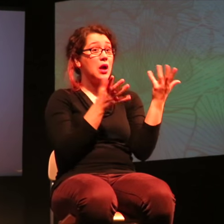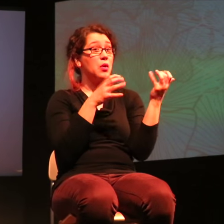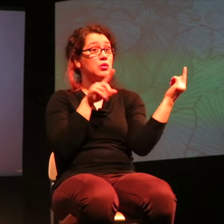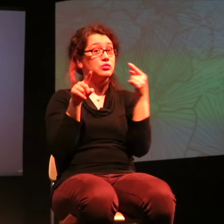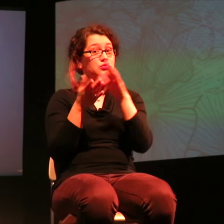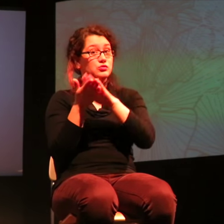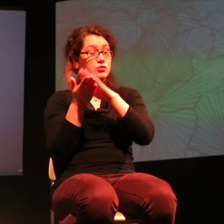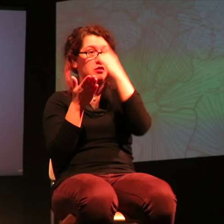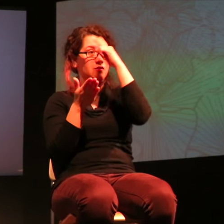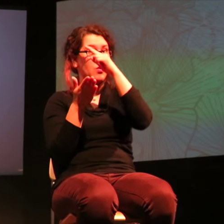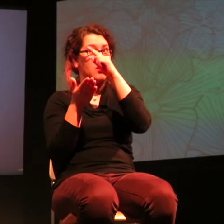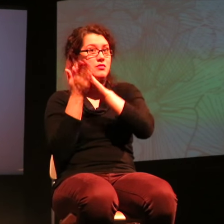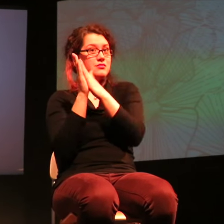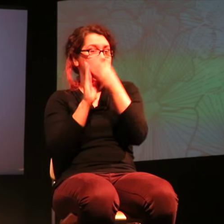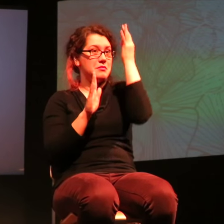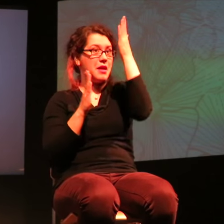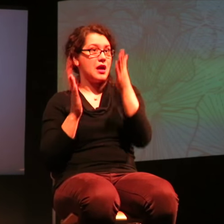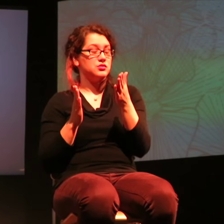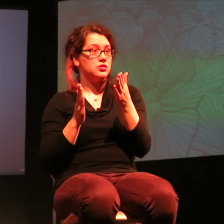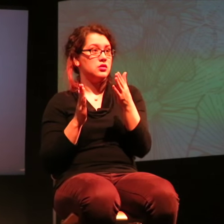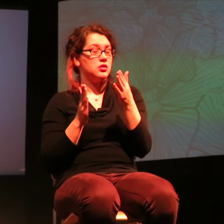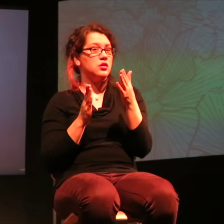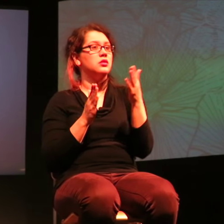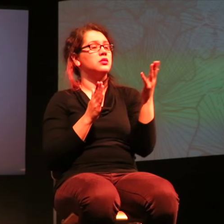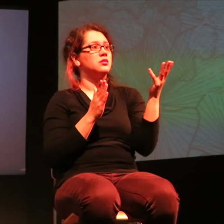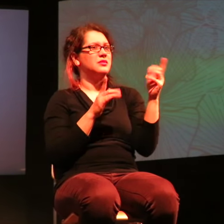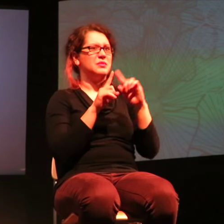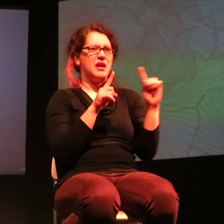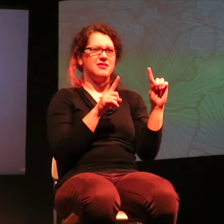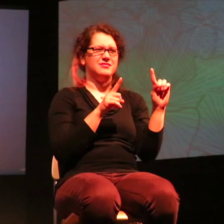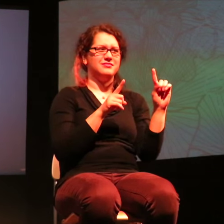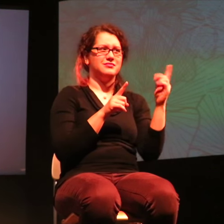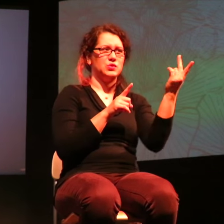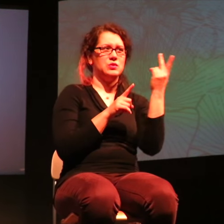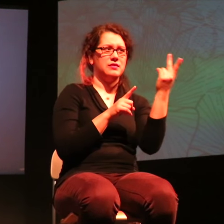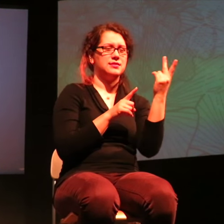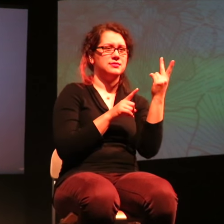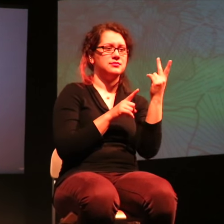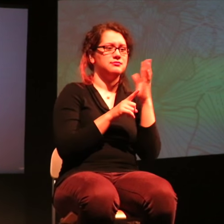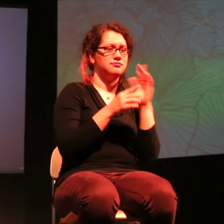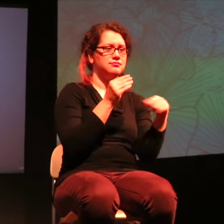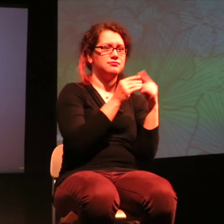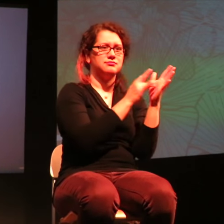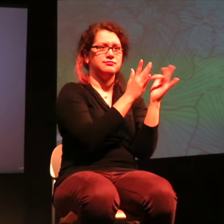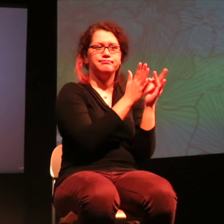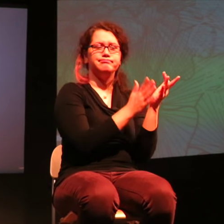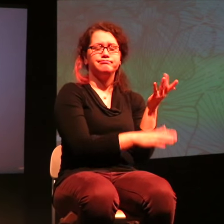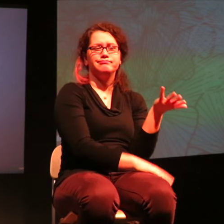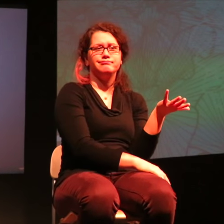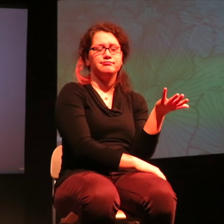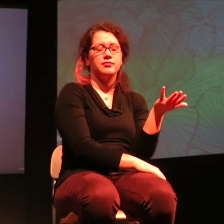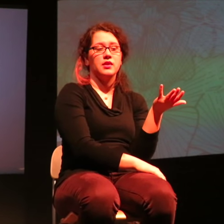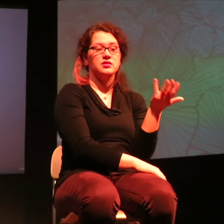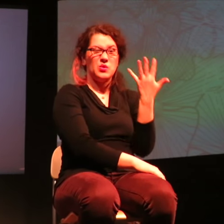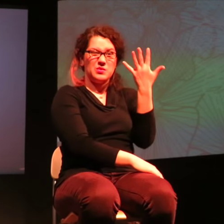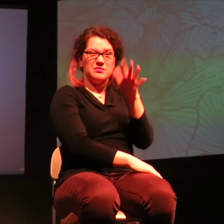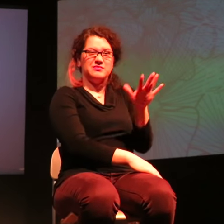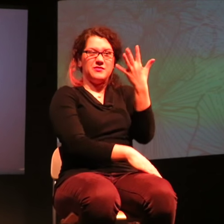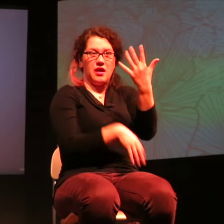everything. And the relationship, we never really talked about Jesus very much. And then about 5 years ago,